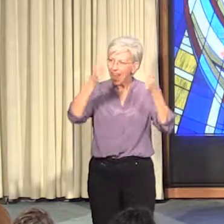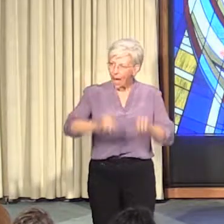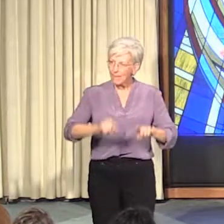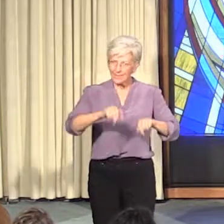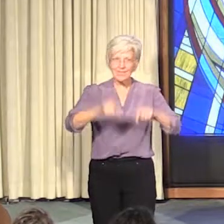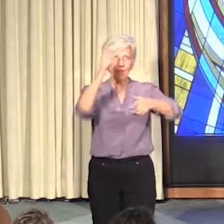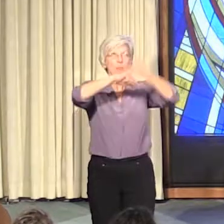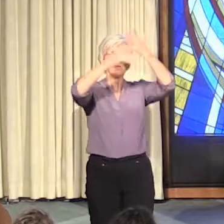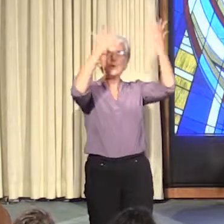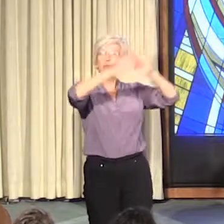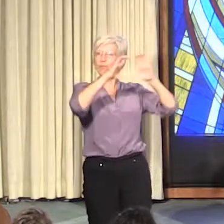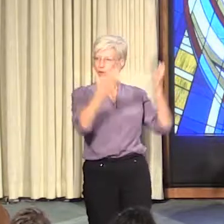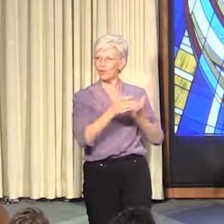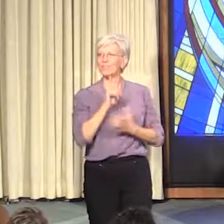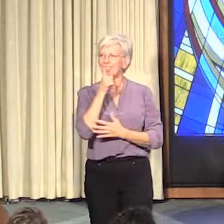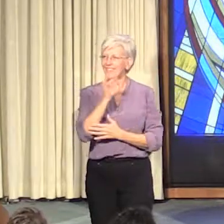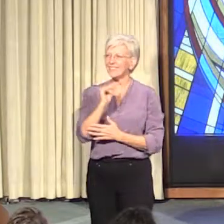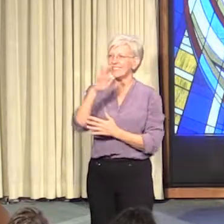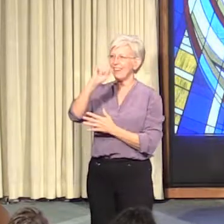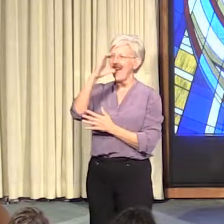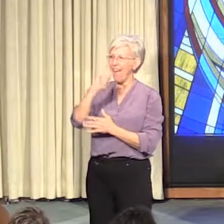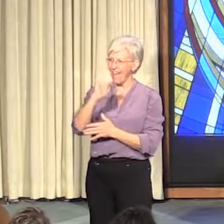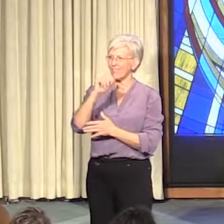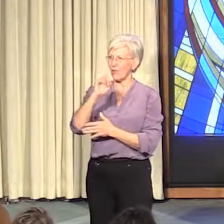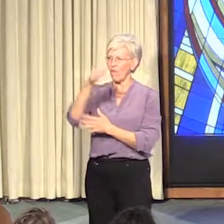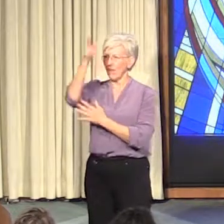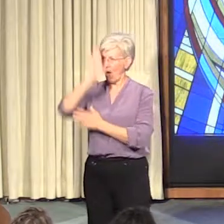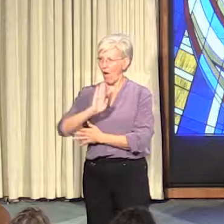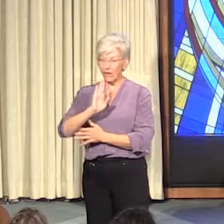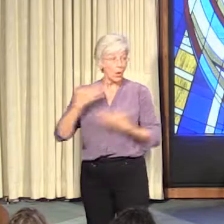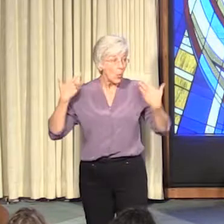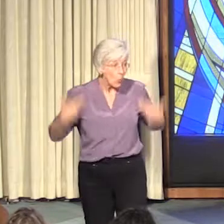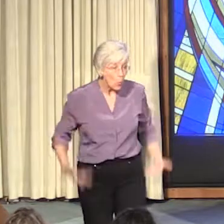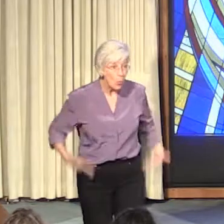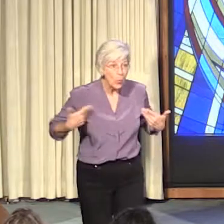God. We are an act of God.